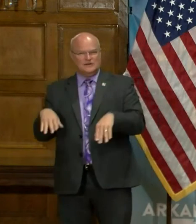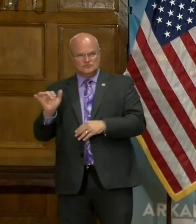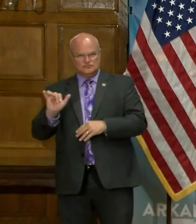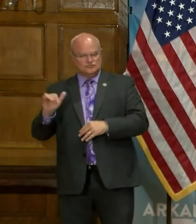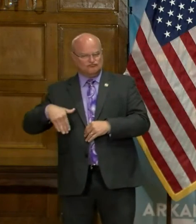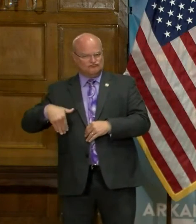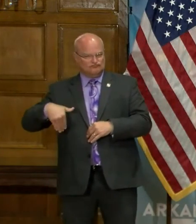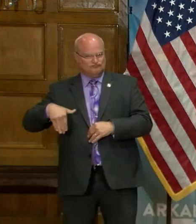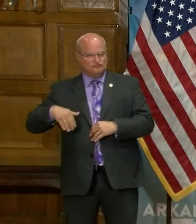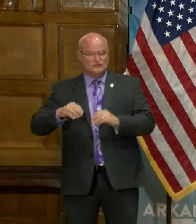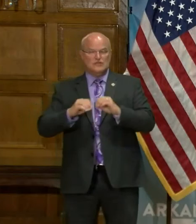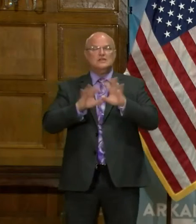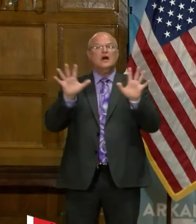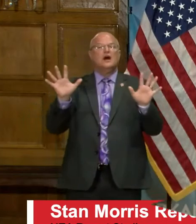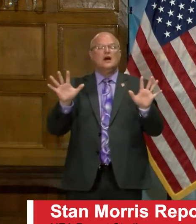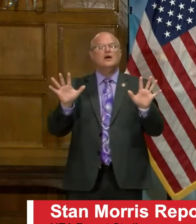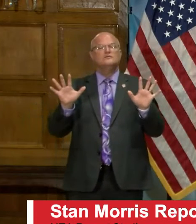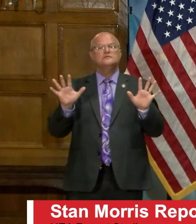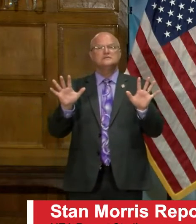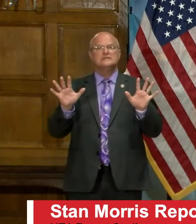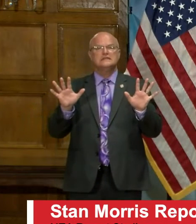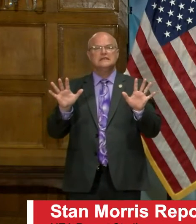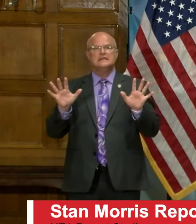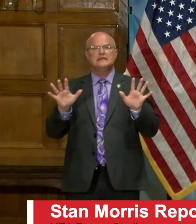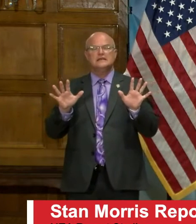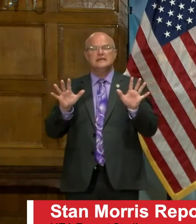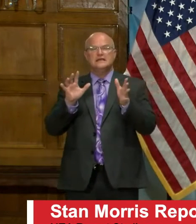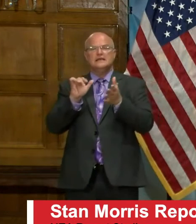fashion, and obviously so